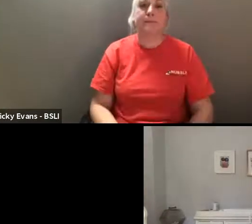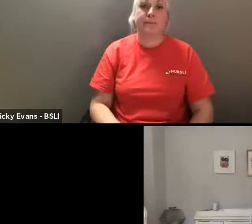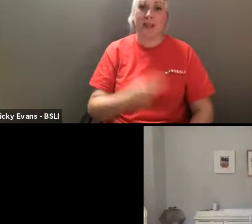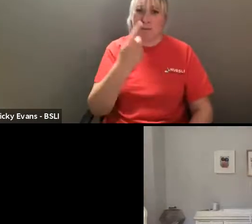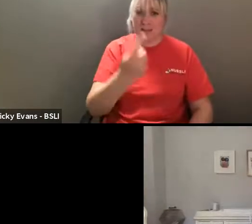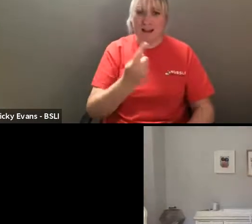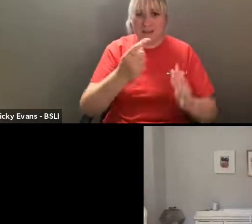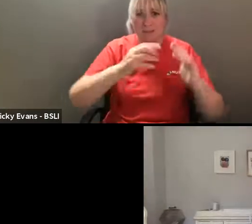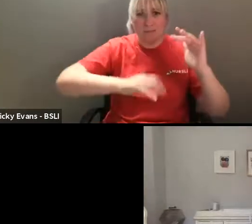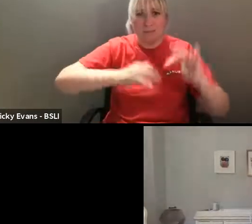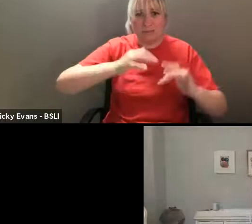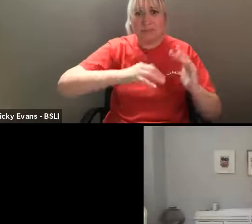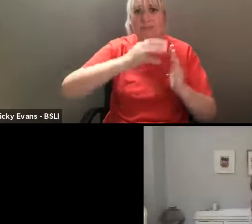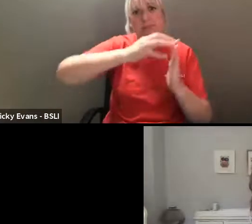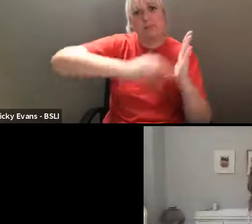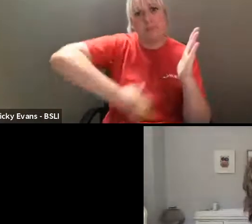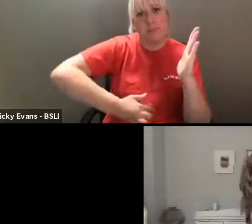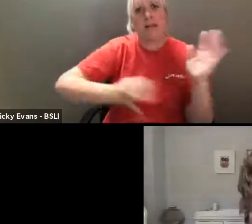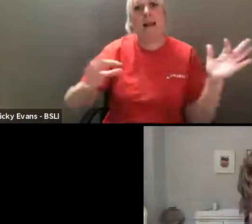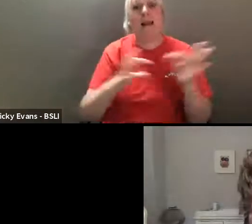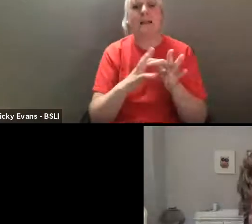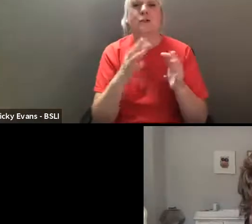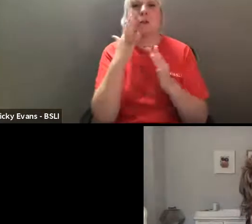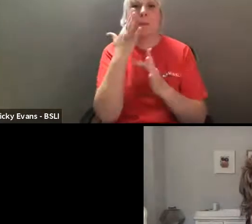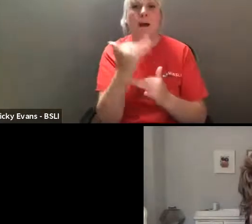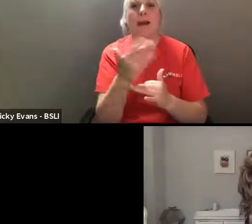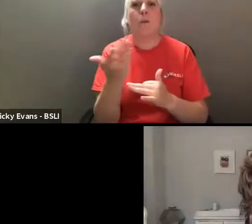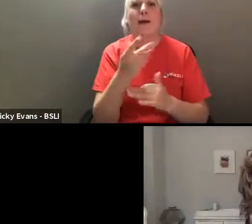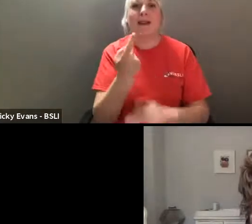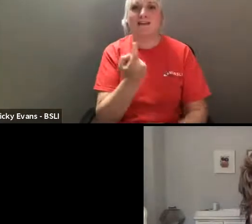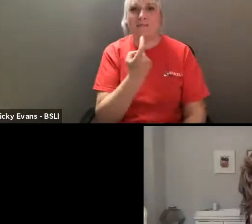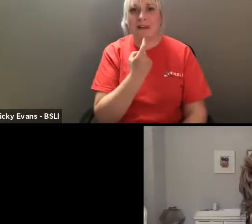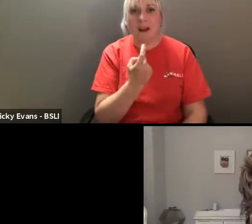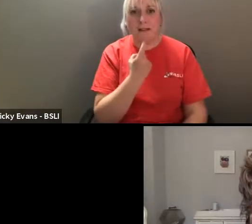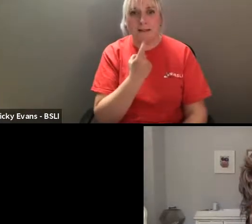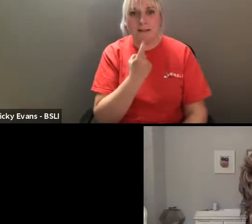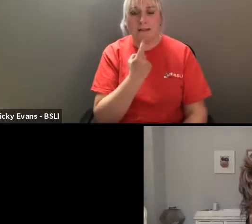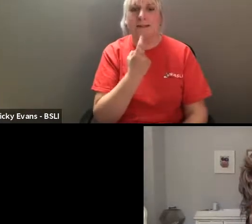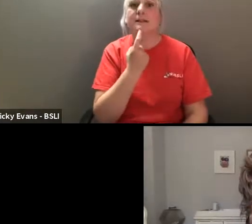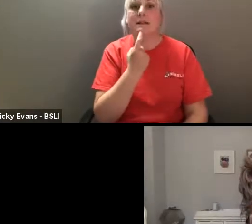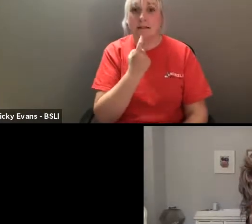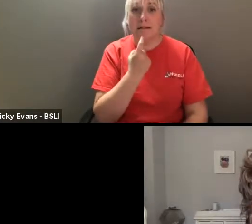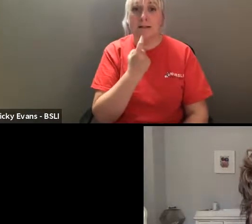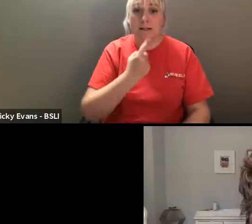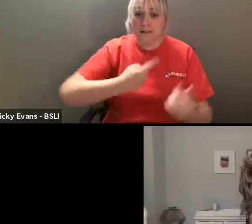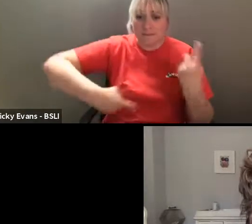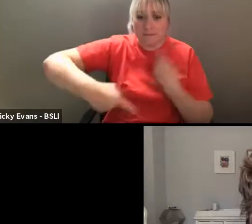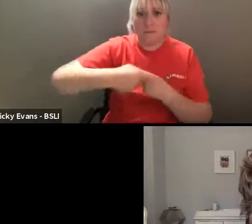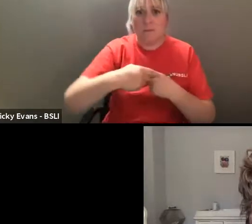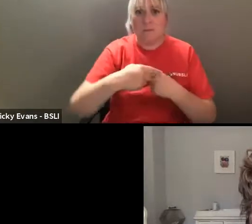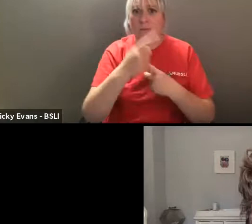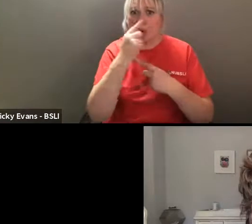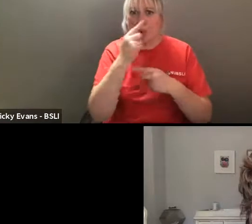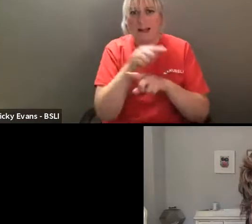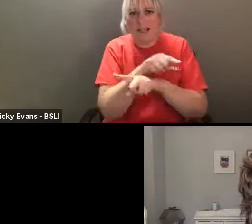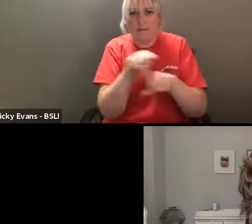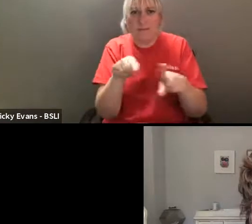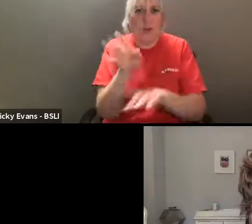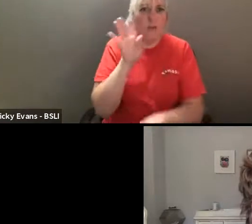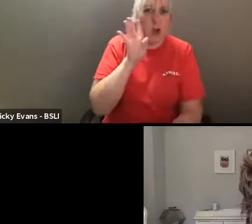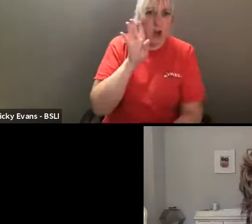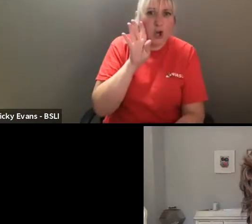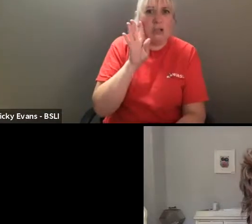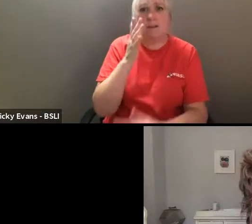the pilot in Finland, so which is probably the one that we've kind of all heard of. So Matt,